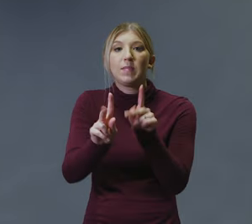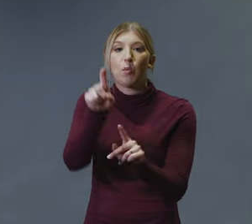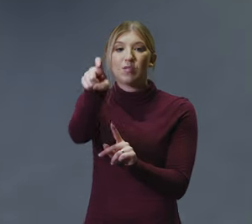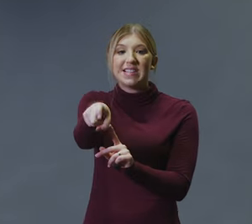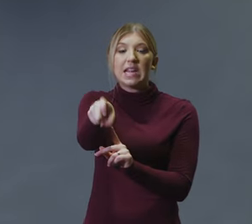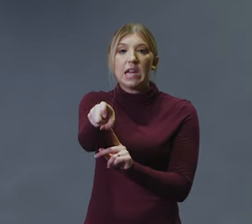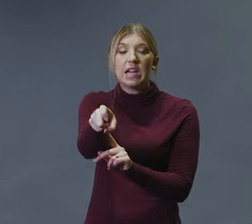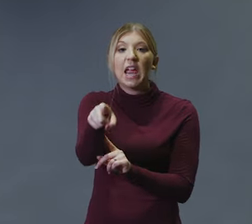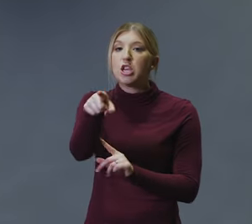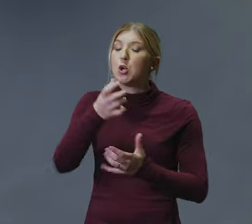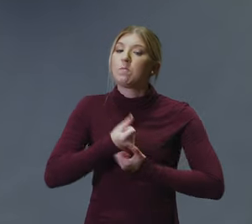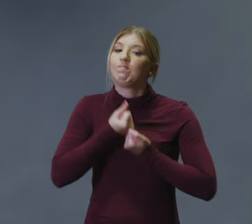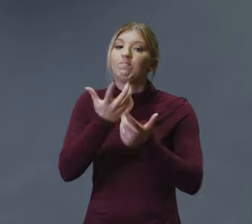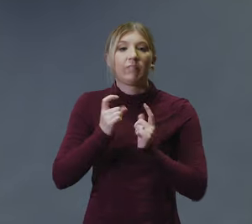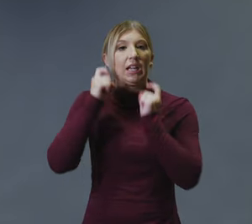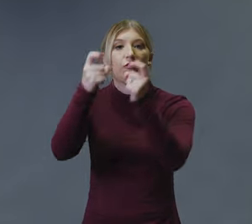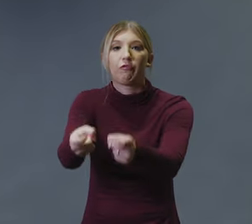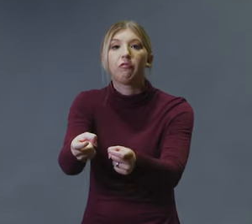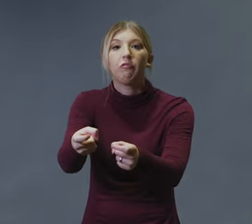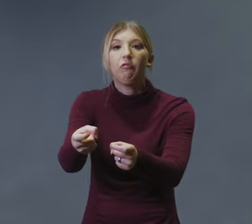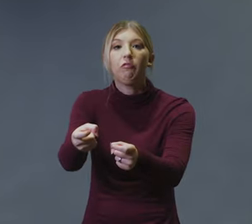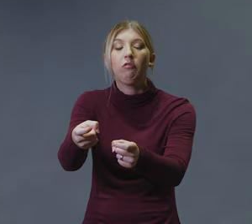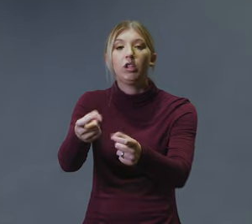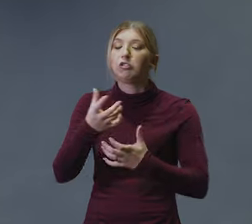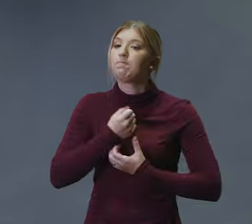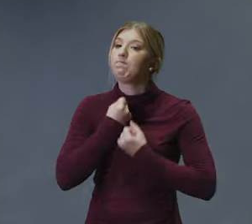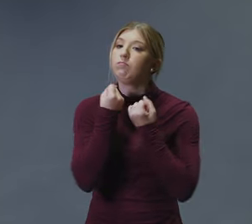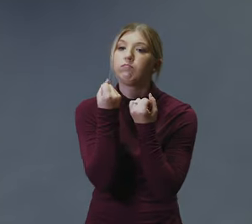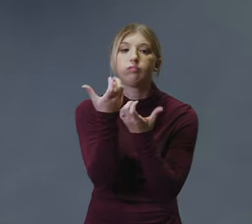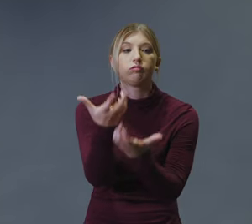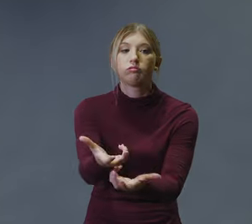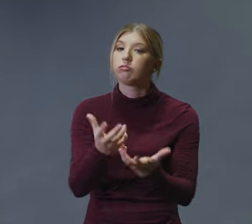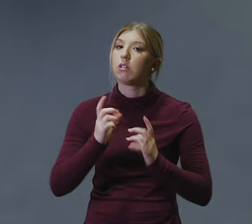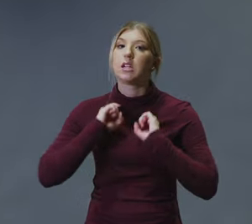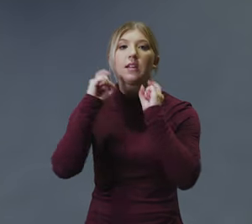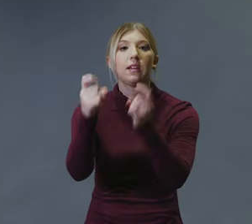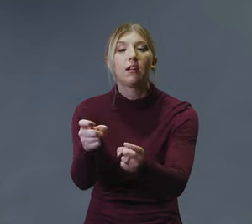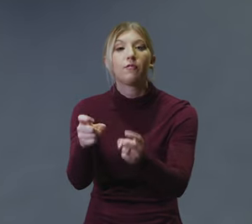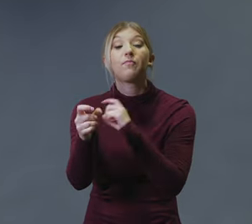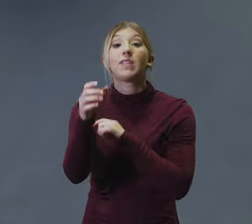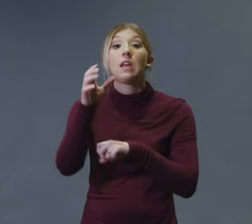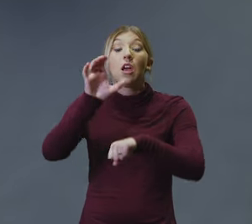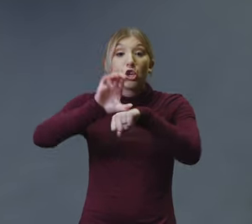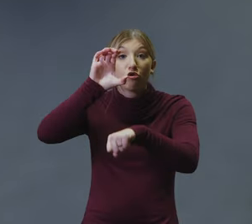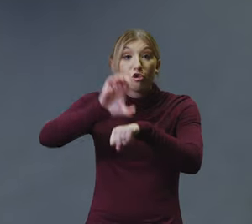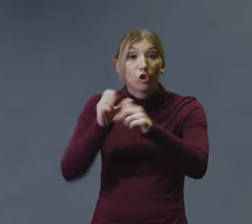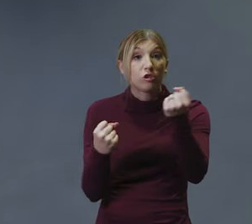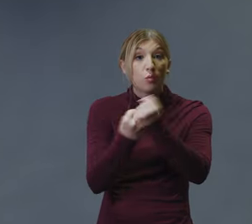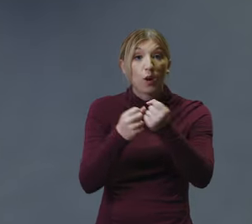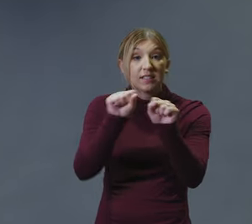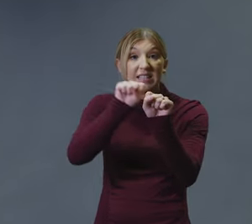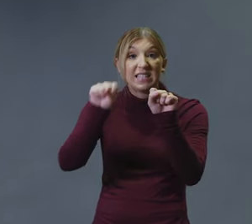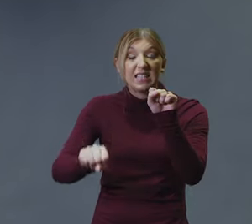need and you pour out your heart for them. You pour out your heart for them. Guys, if the church supports a